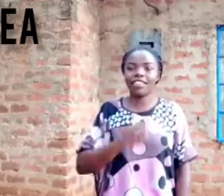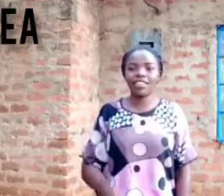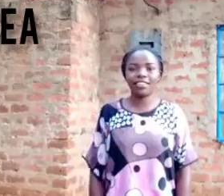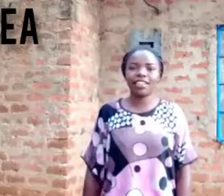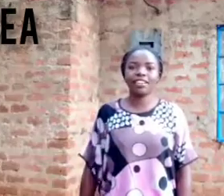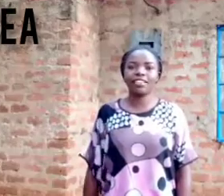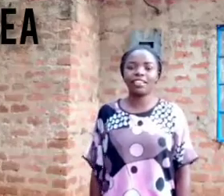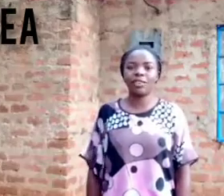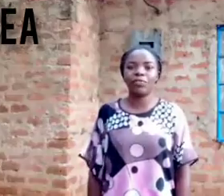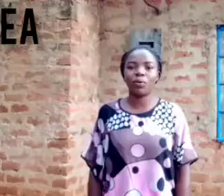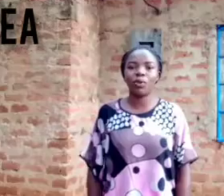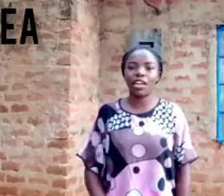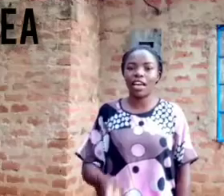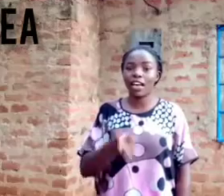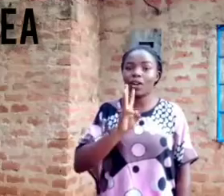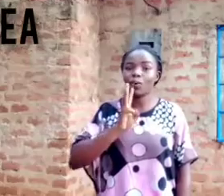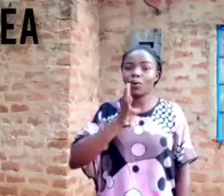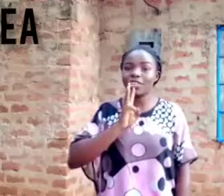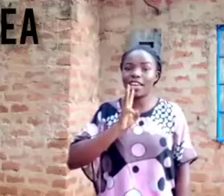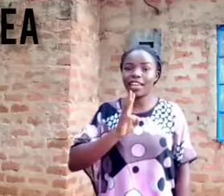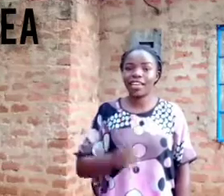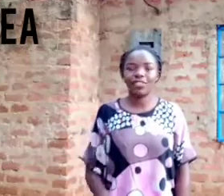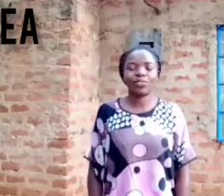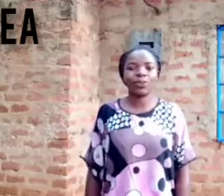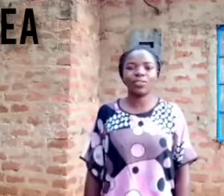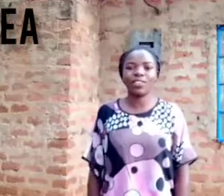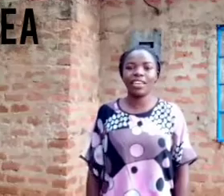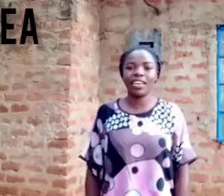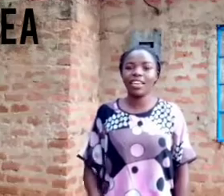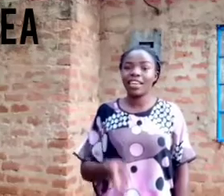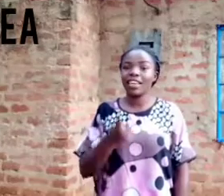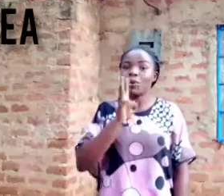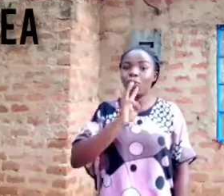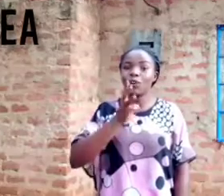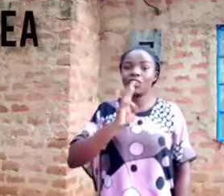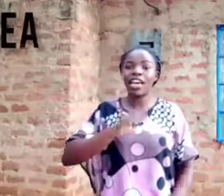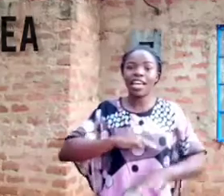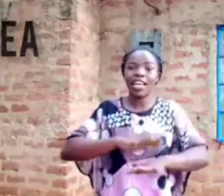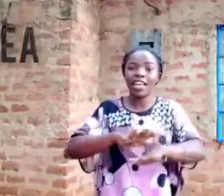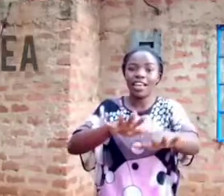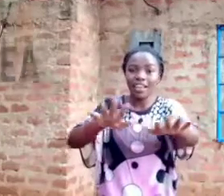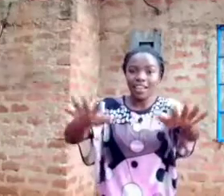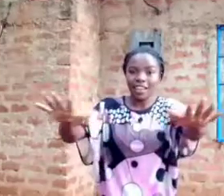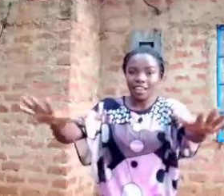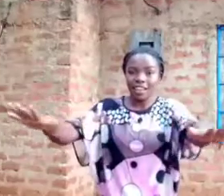This is a sign for water. Water. So, sea, water,